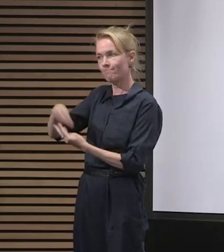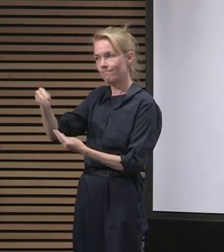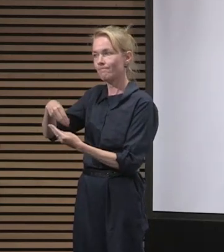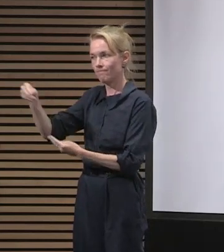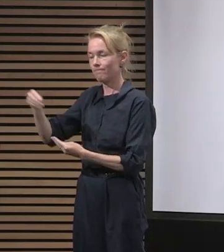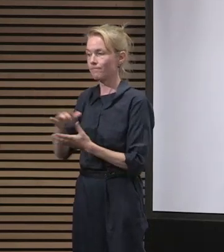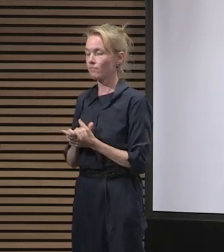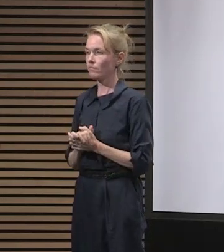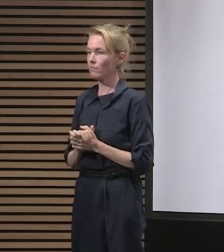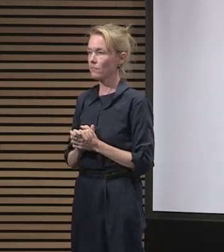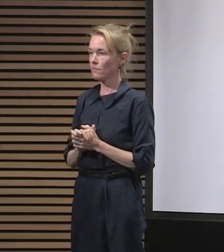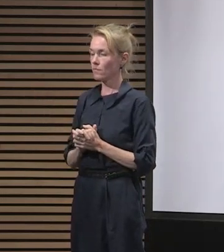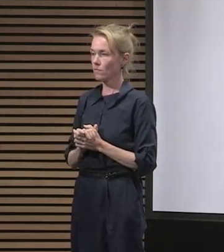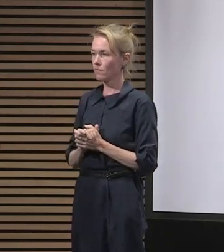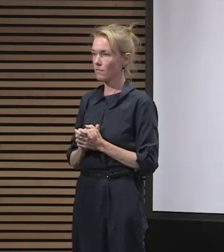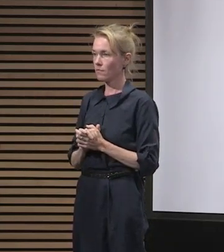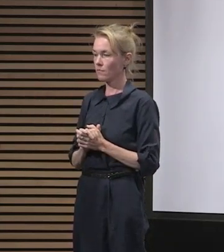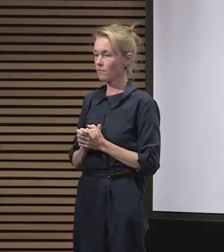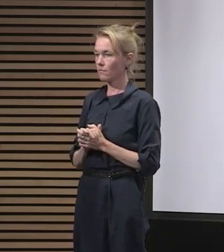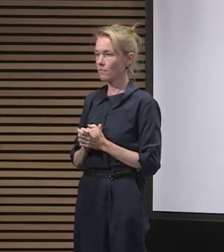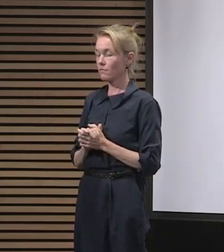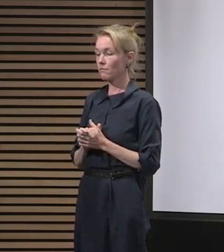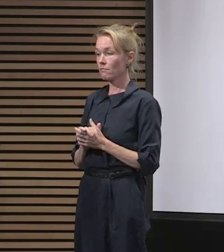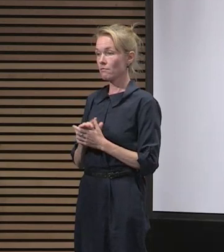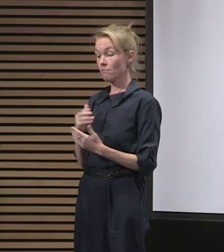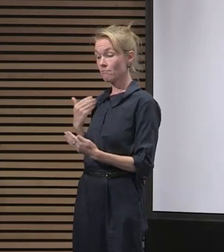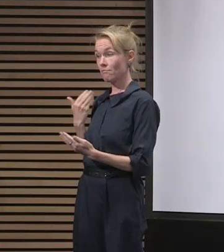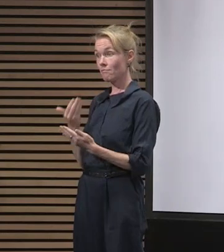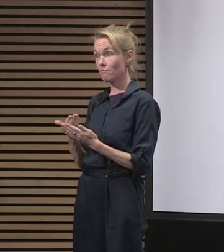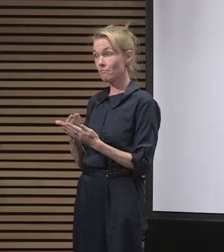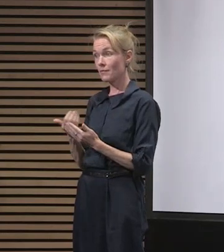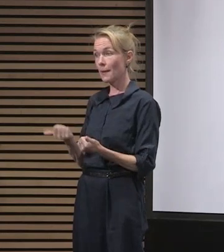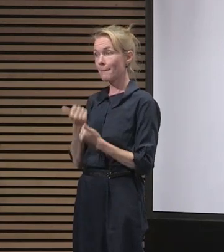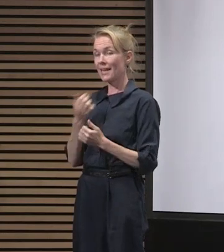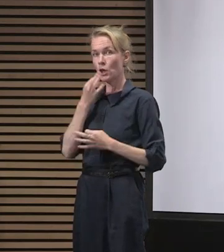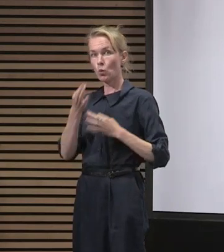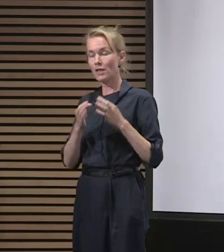been a lot of ongoing interest in personal protective equipment, and just an update on that.